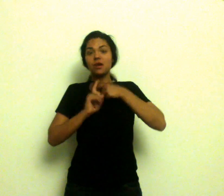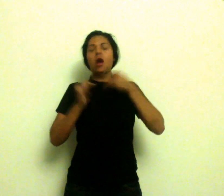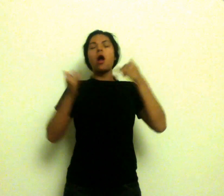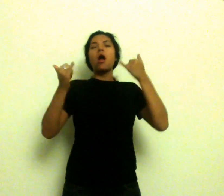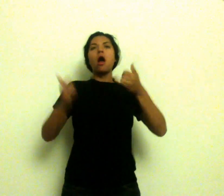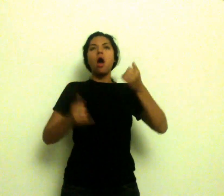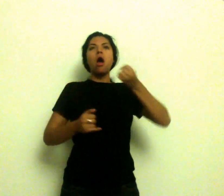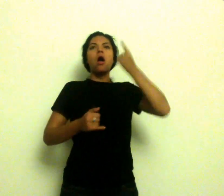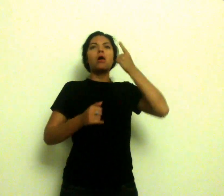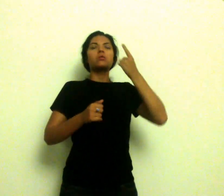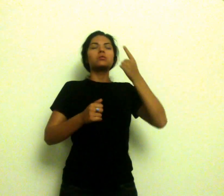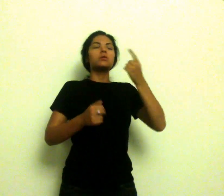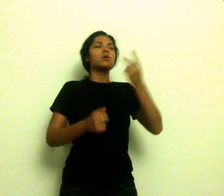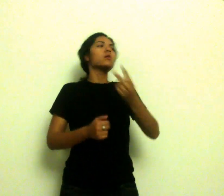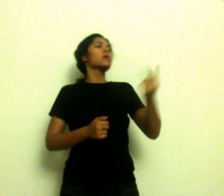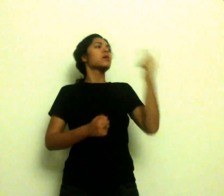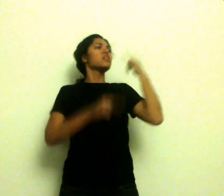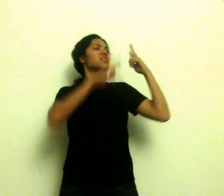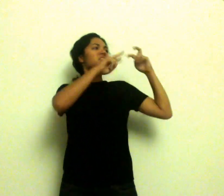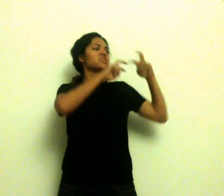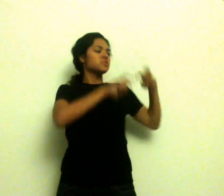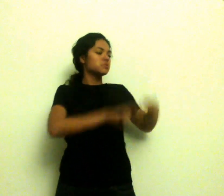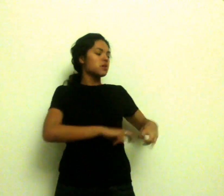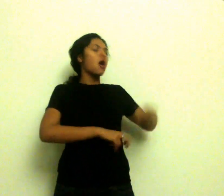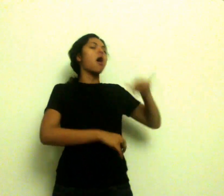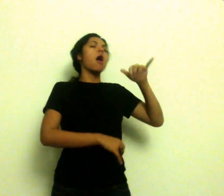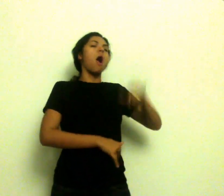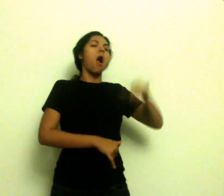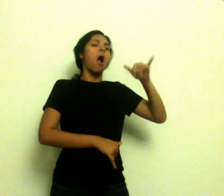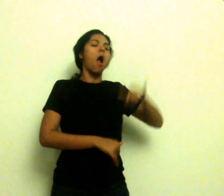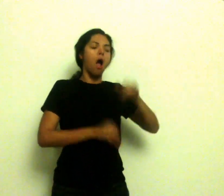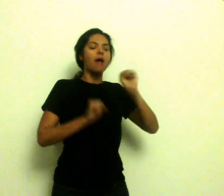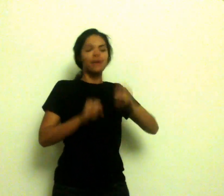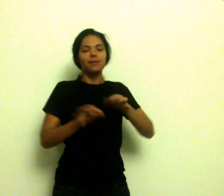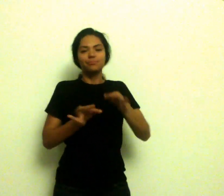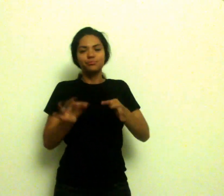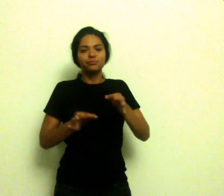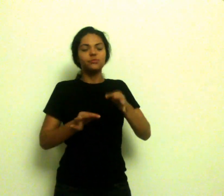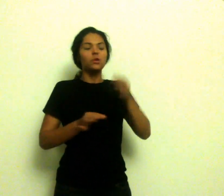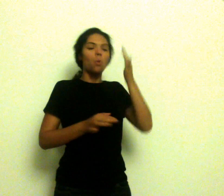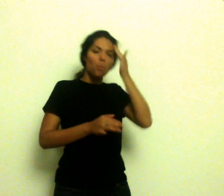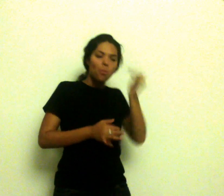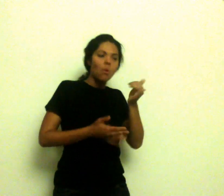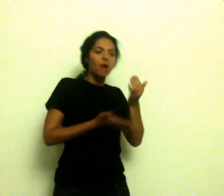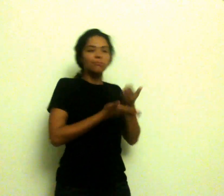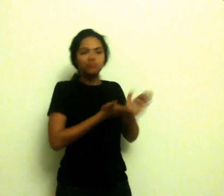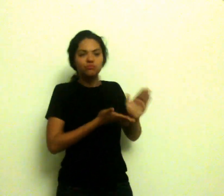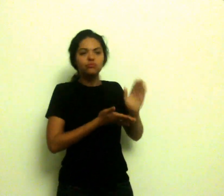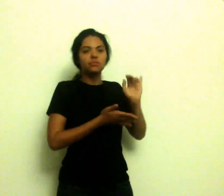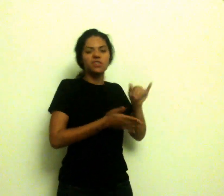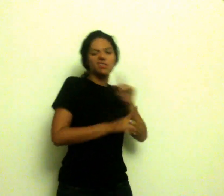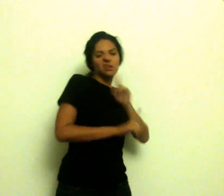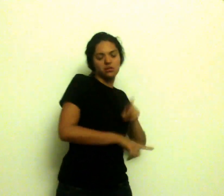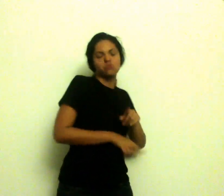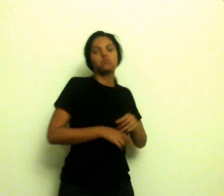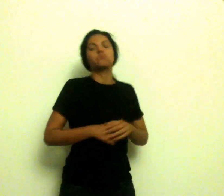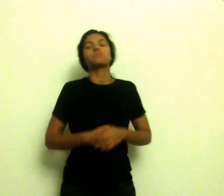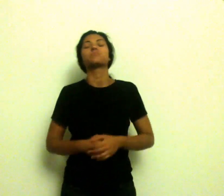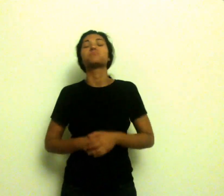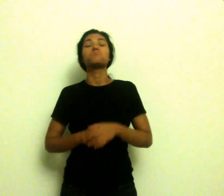to explain the reasons for those other rejections. At one point, he is here trapped in a mountain called the Spirit of